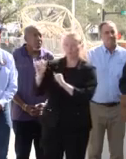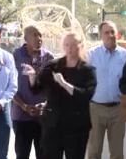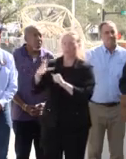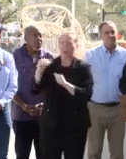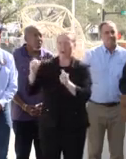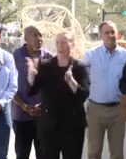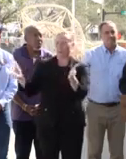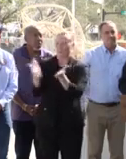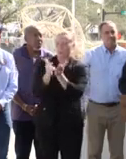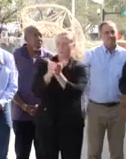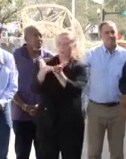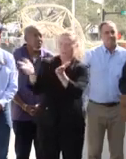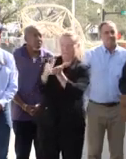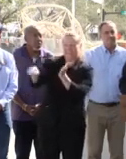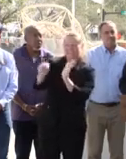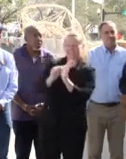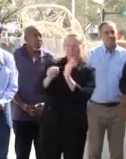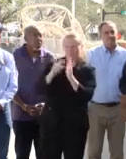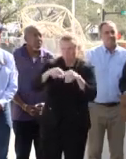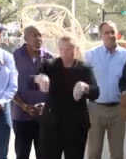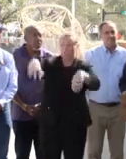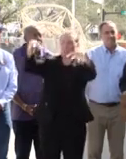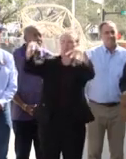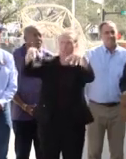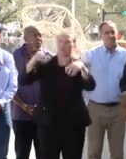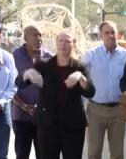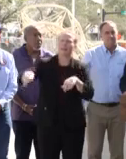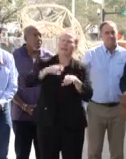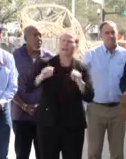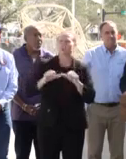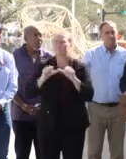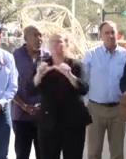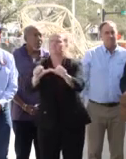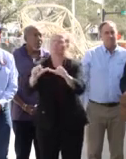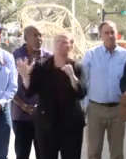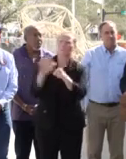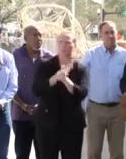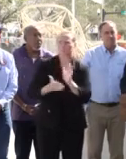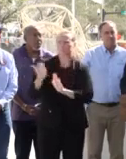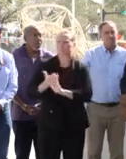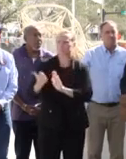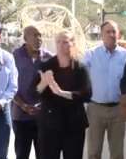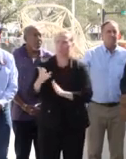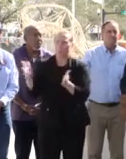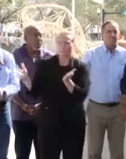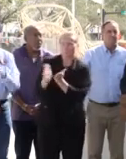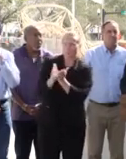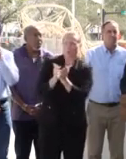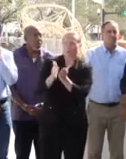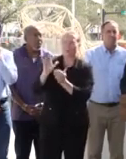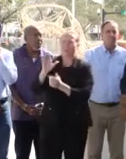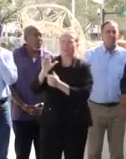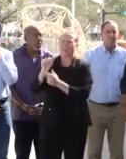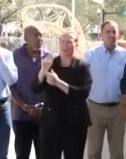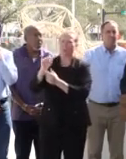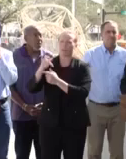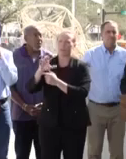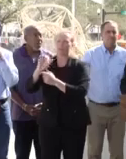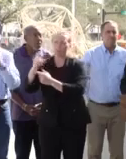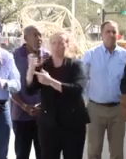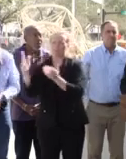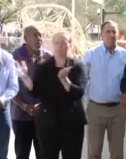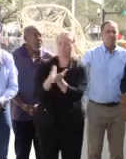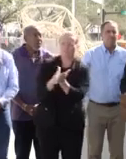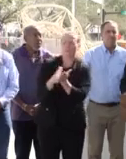power restored so that they can resume full operations. Port Canaveral and Jacksport are both open. Landslide are expected